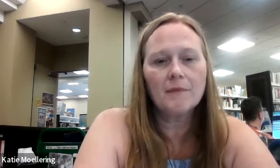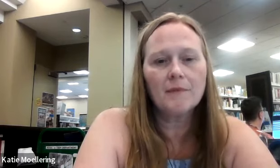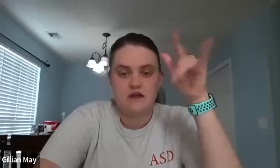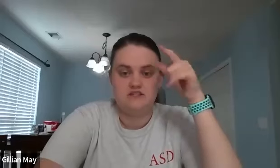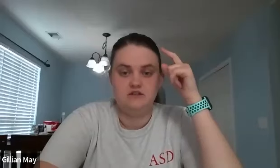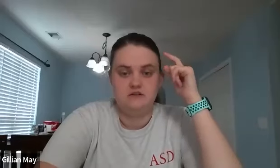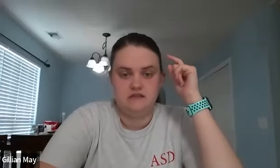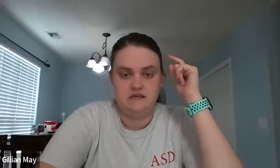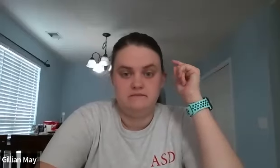Click on that.